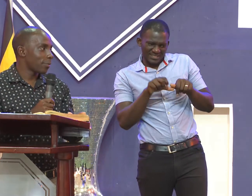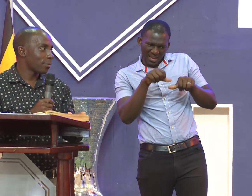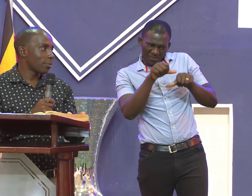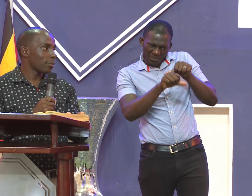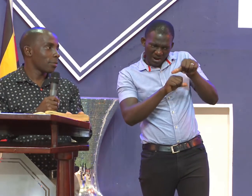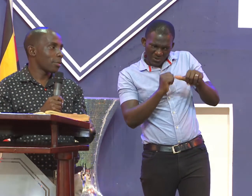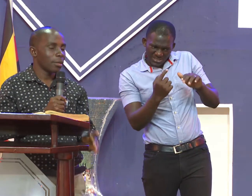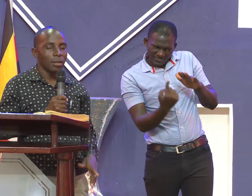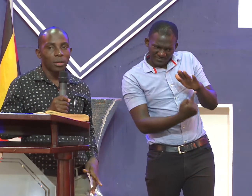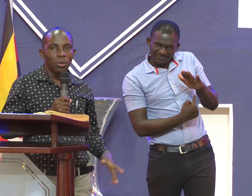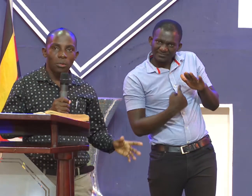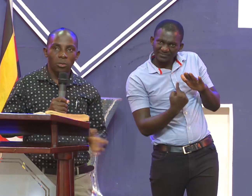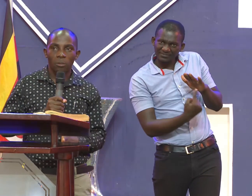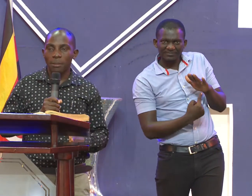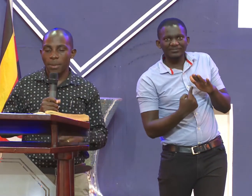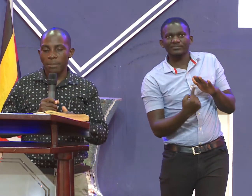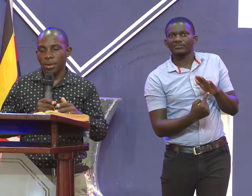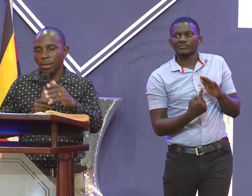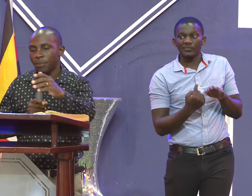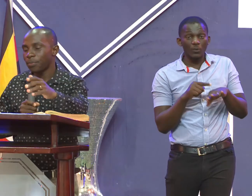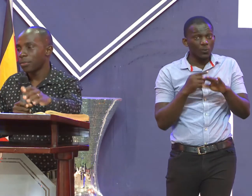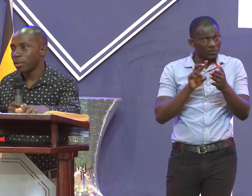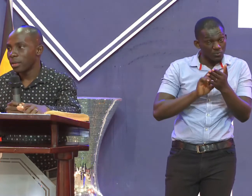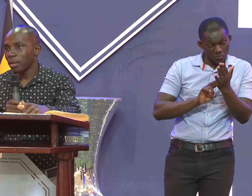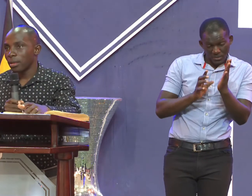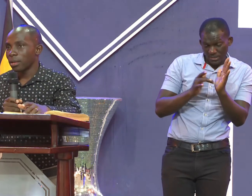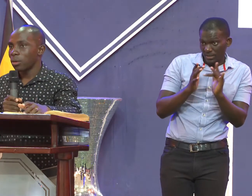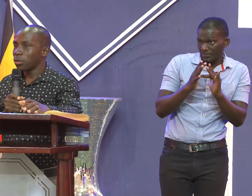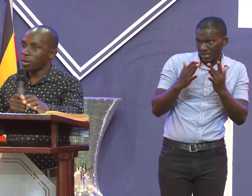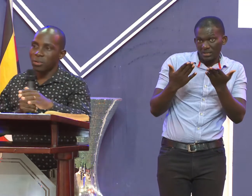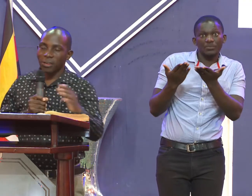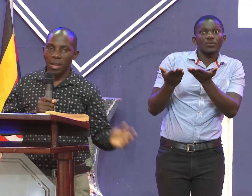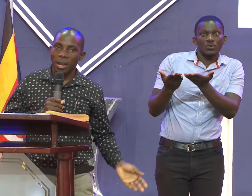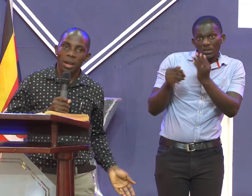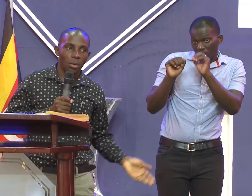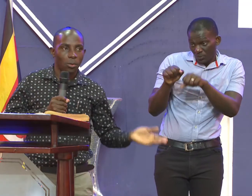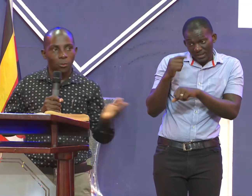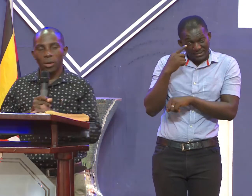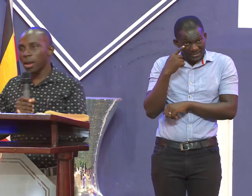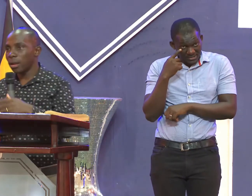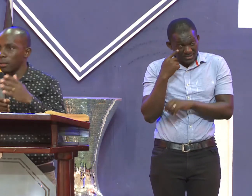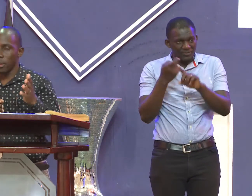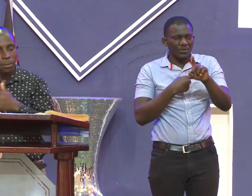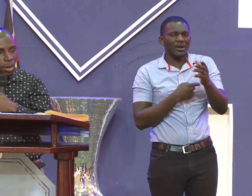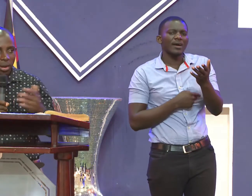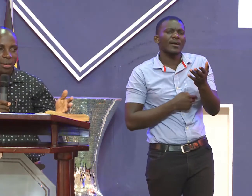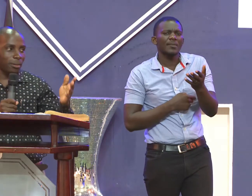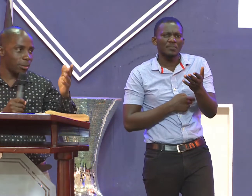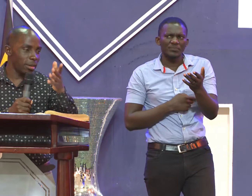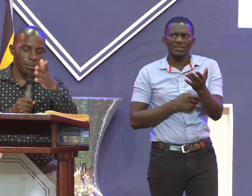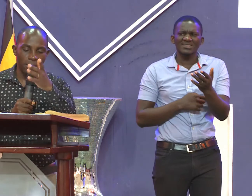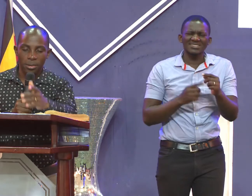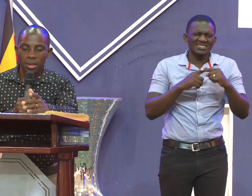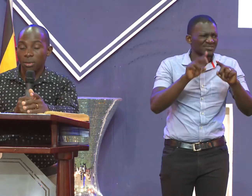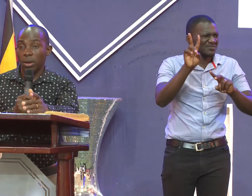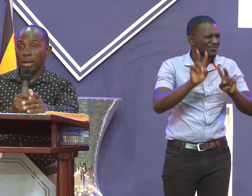it is upon a situation. When you read in the Bible, ojja kukisanga okuva ebyawandiikibwa